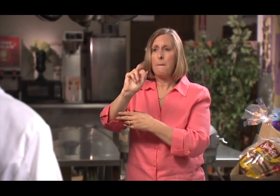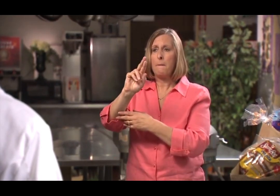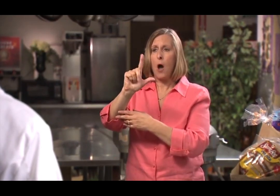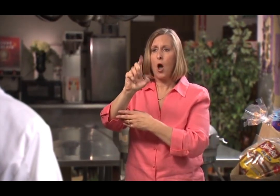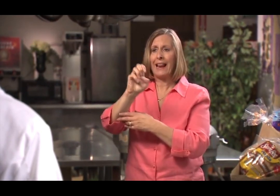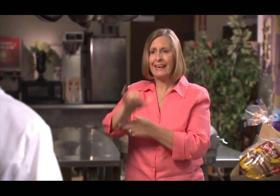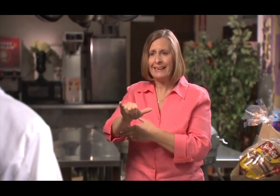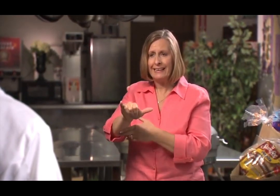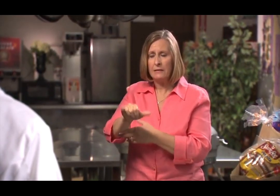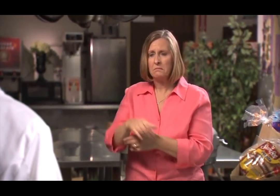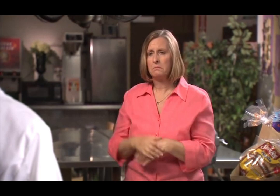barley,